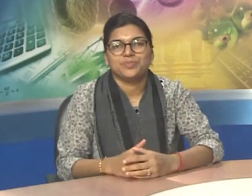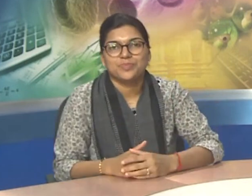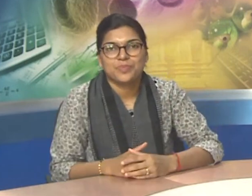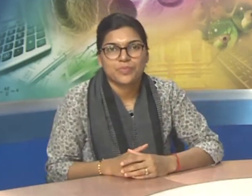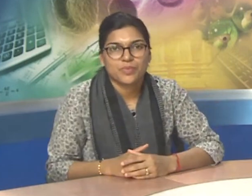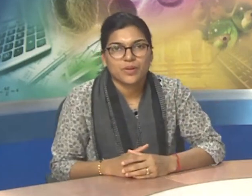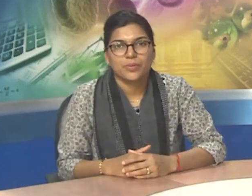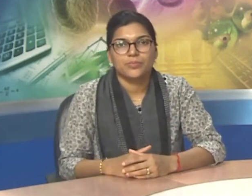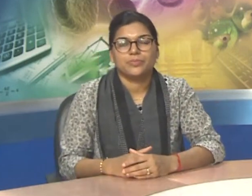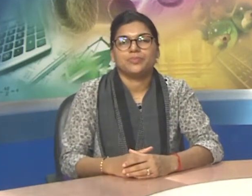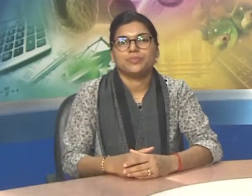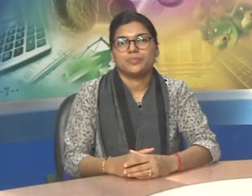other use.